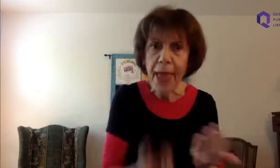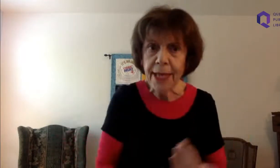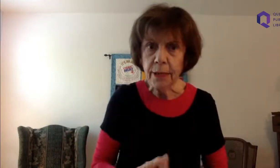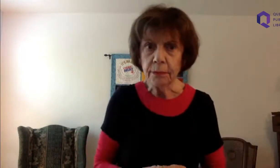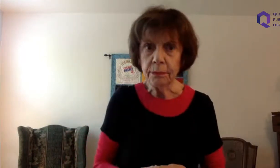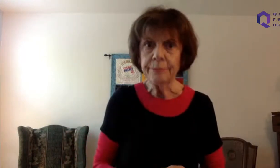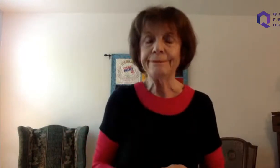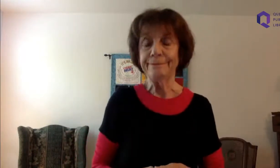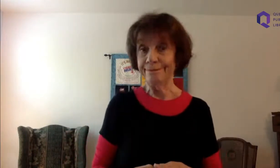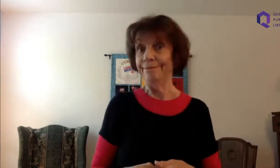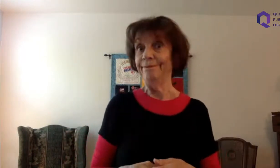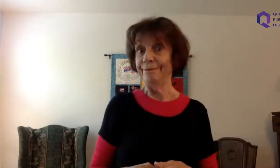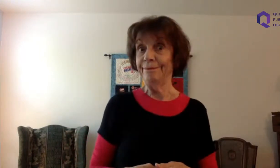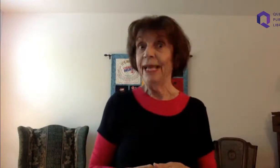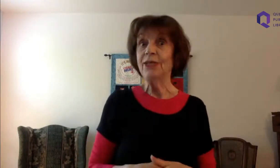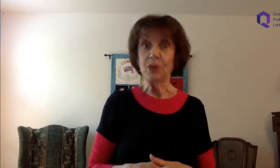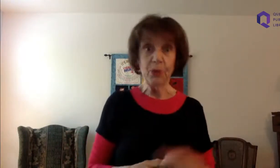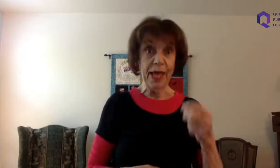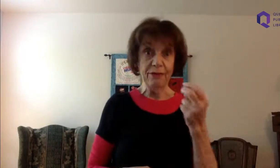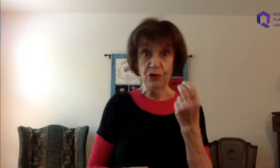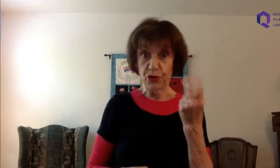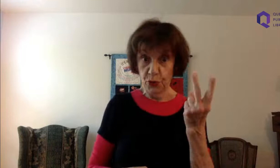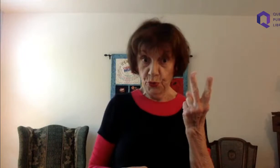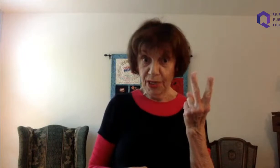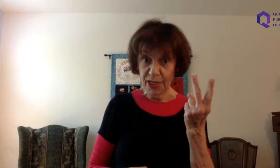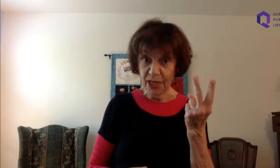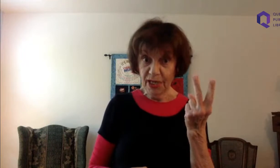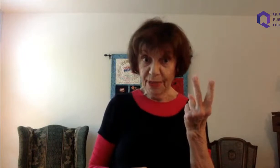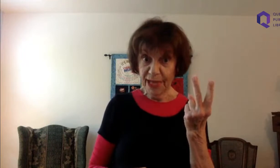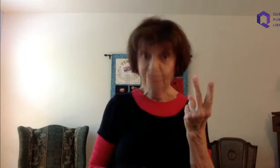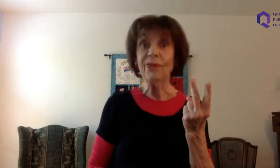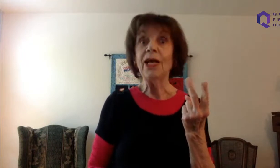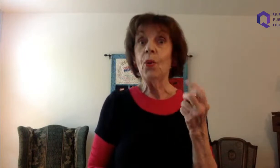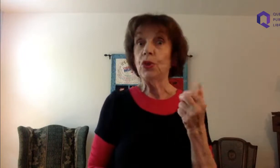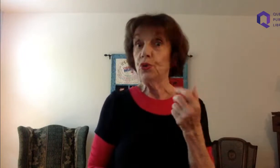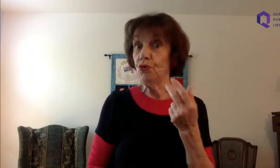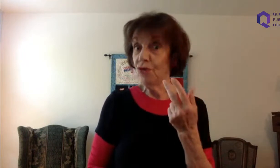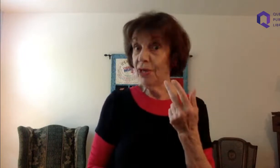bed. So do we have two monkeys on the bed?